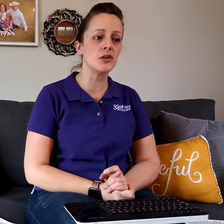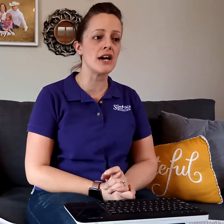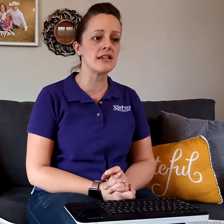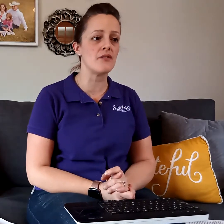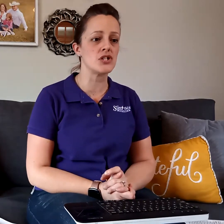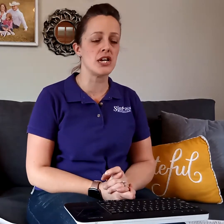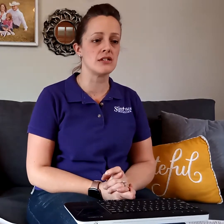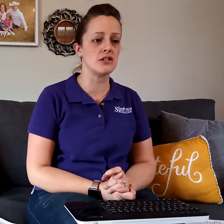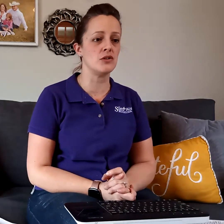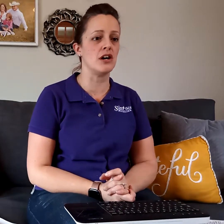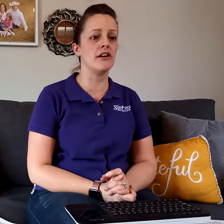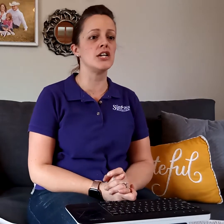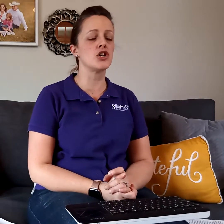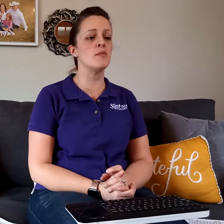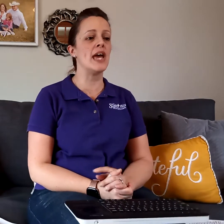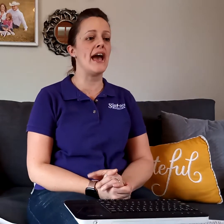have a chance to do it, all right? Show me A.